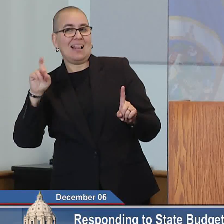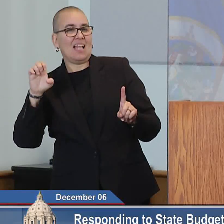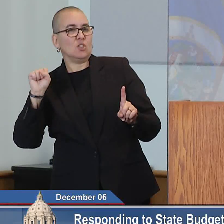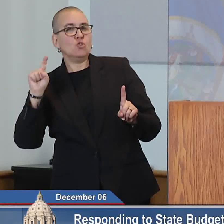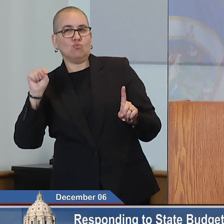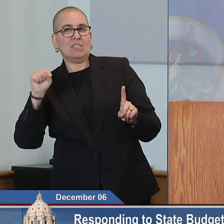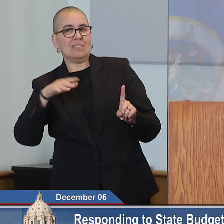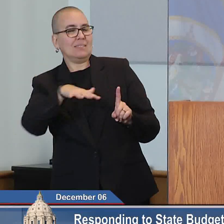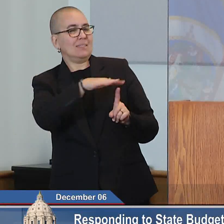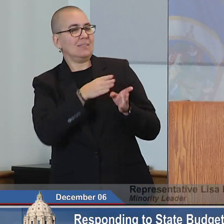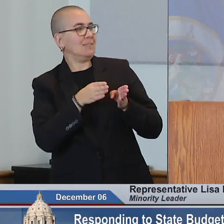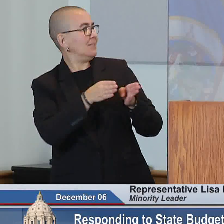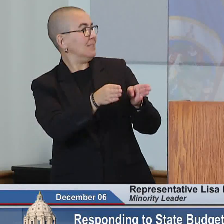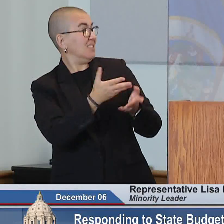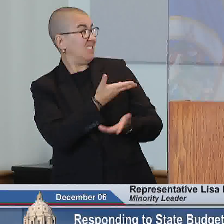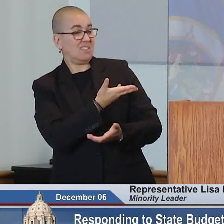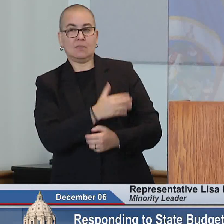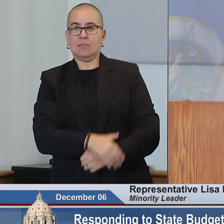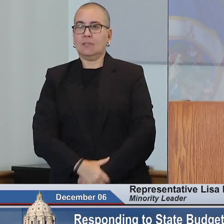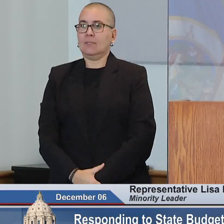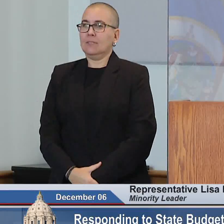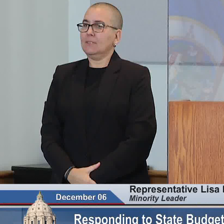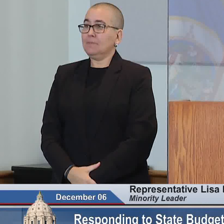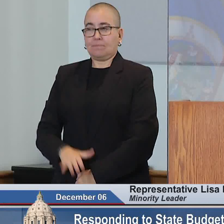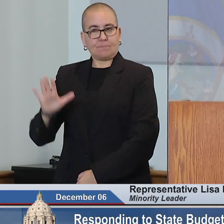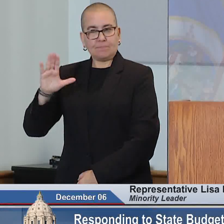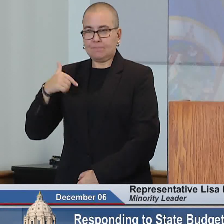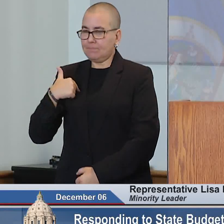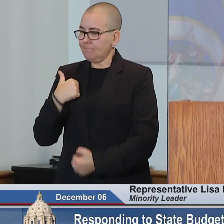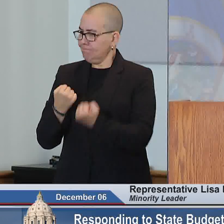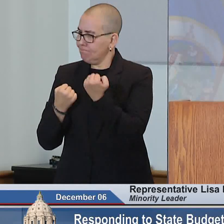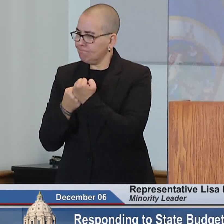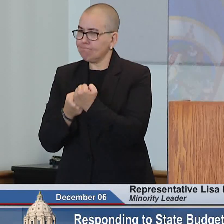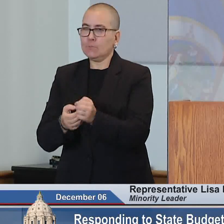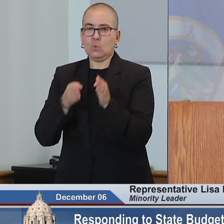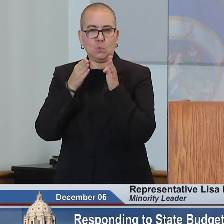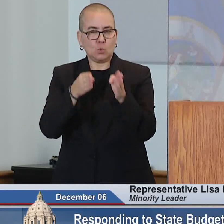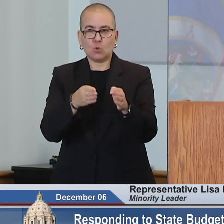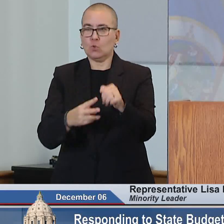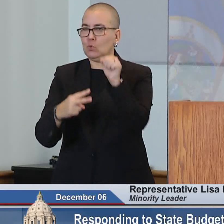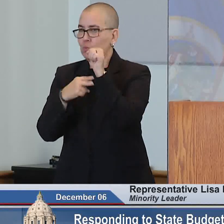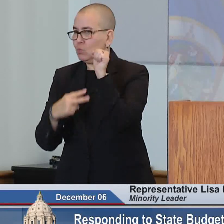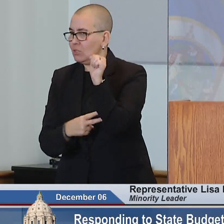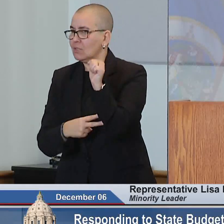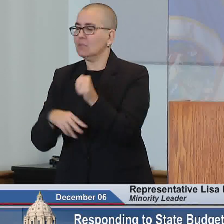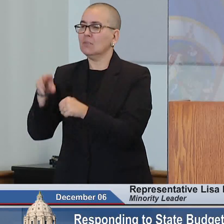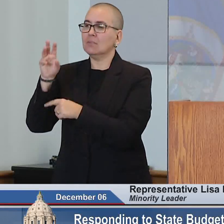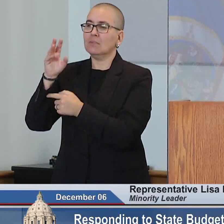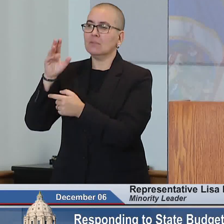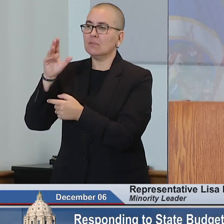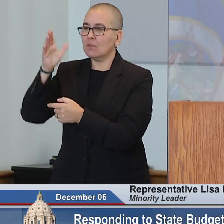supported that core infrastructure, our roads, our bridges, wastewater infrastructure. Those are things that we would consider.